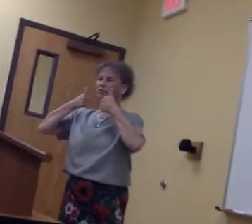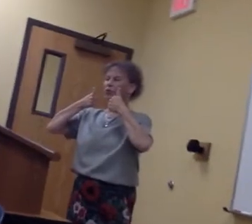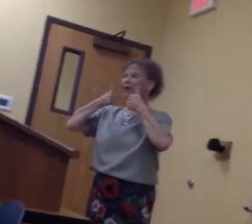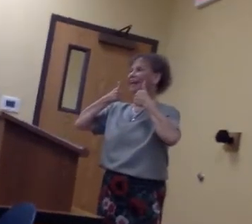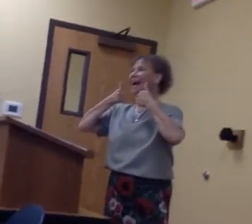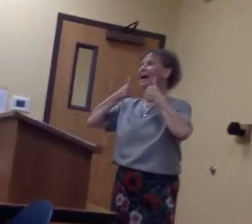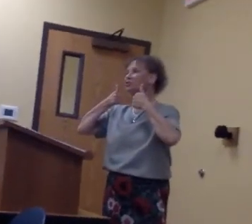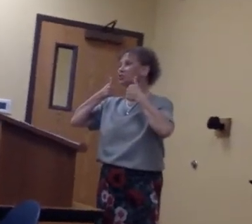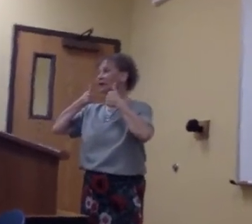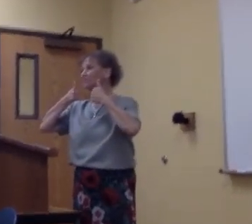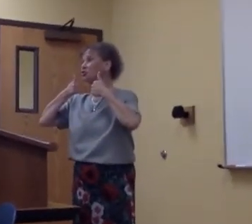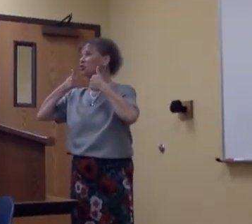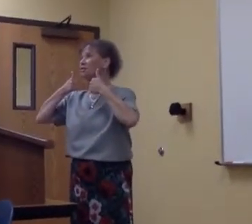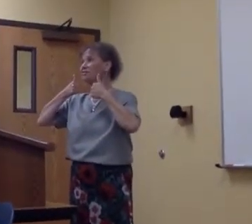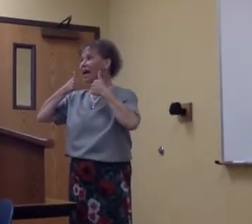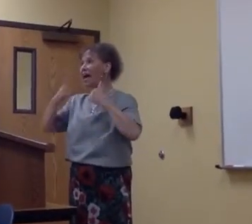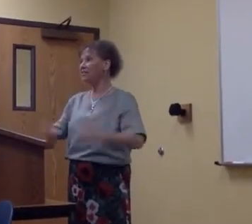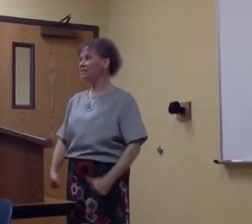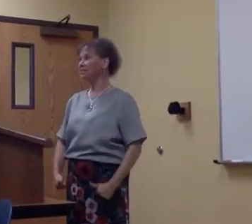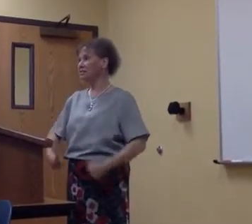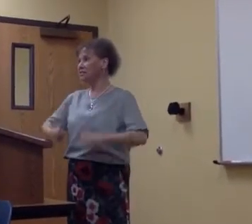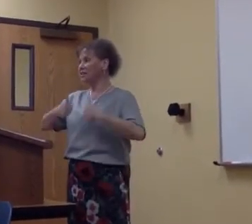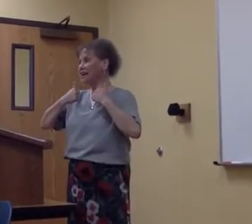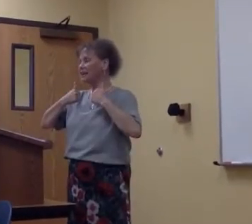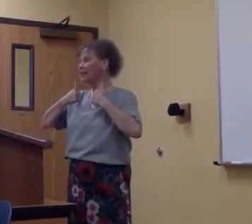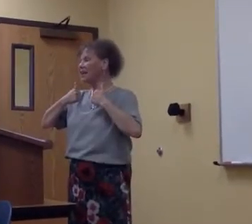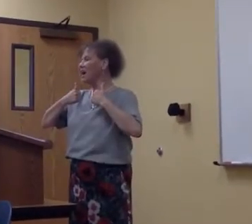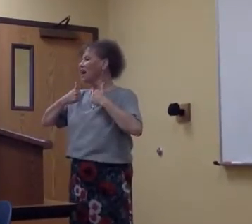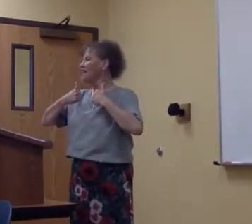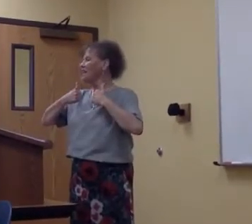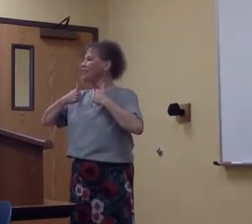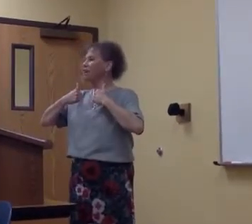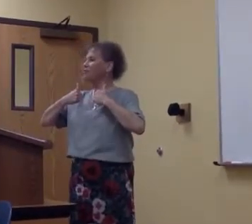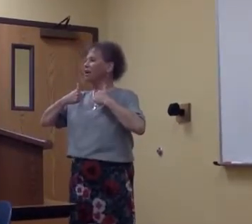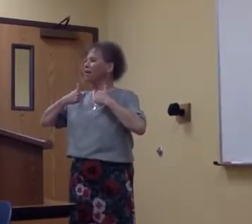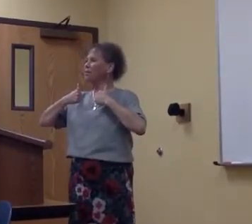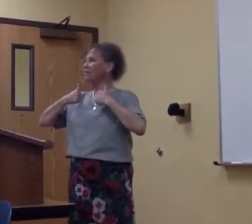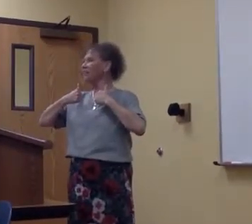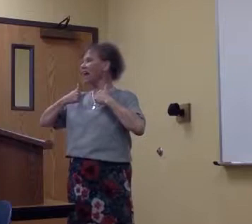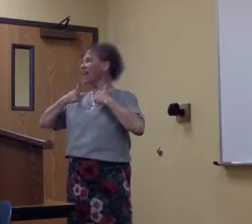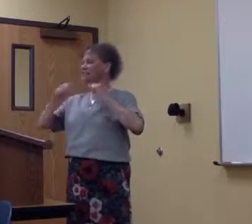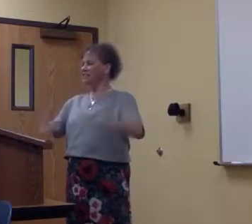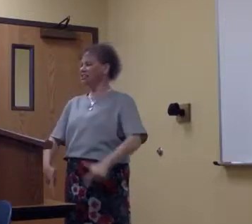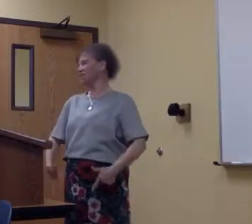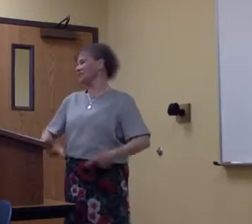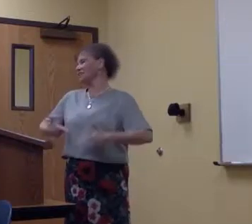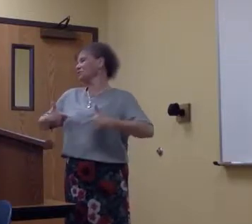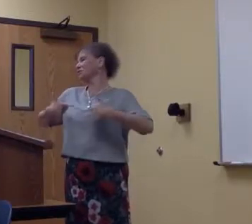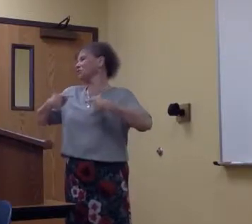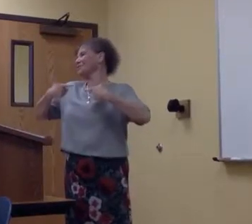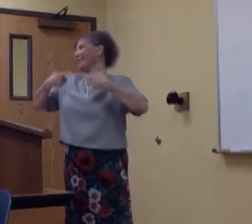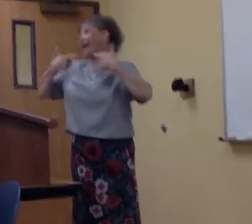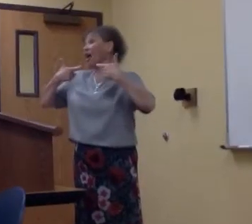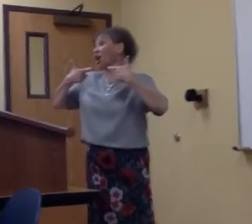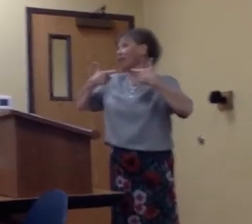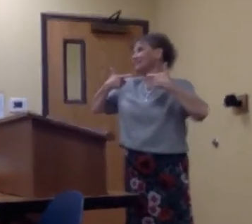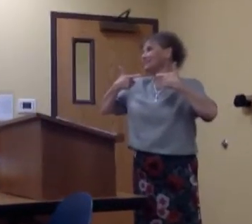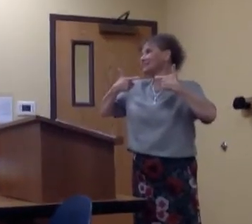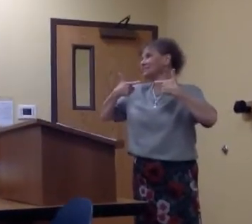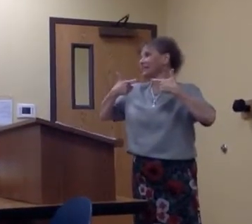like address, to live at, right? If I'm talking about life and such, lots of times I'll use an L